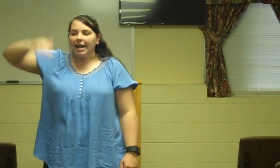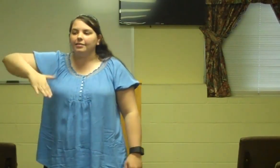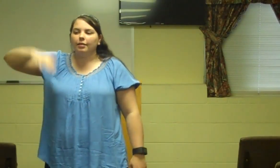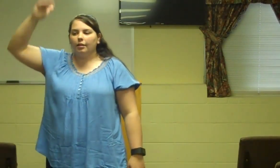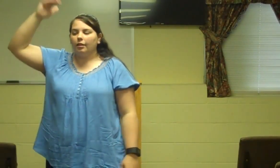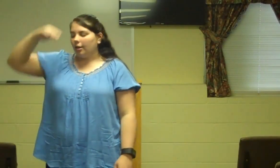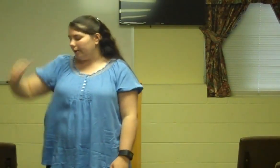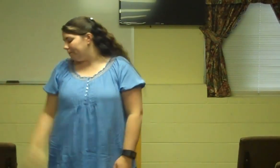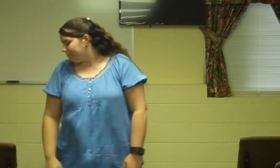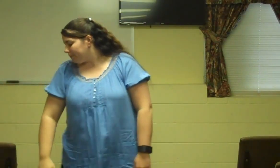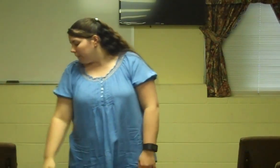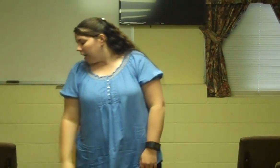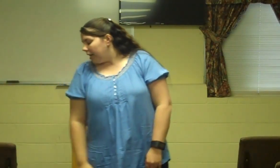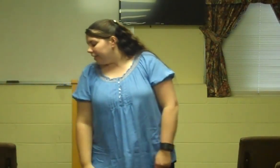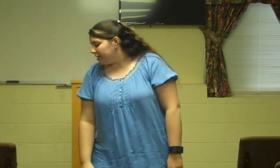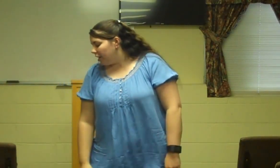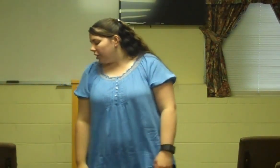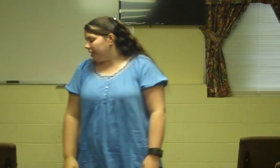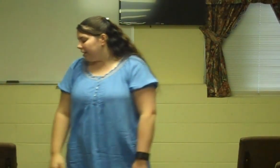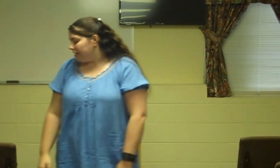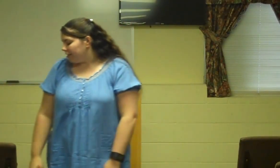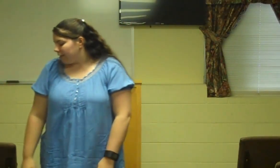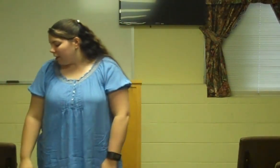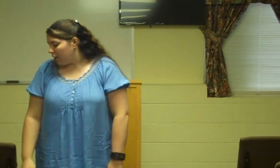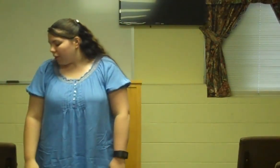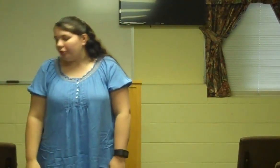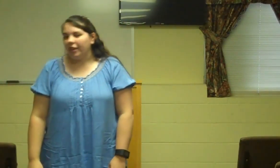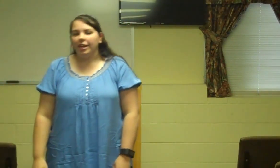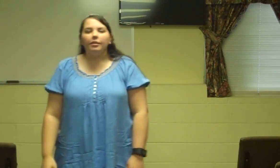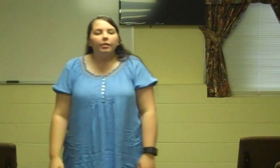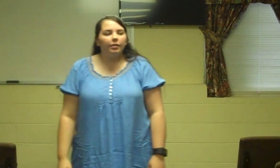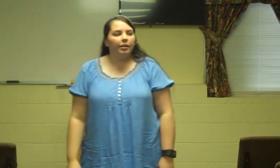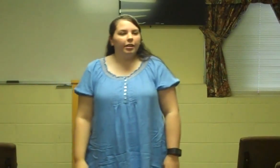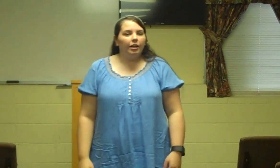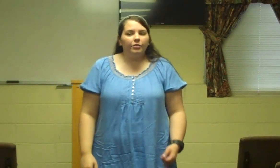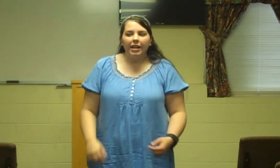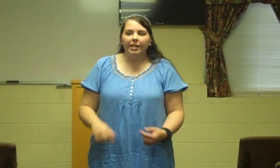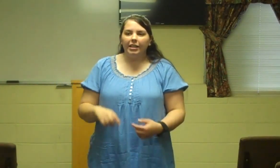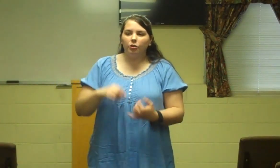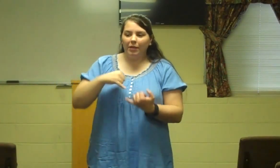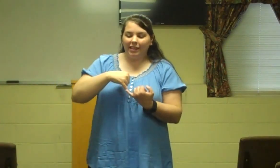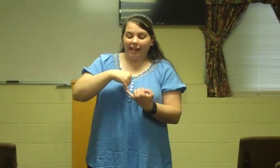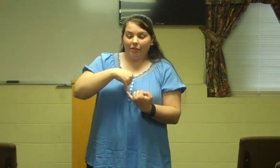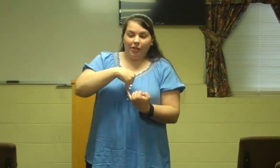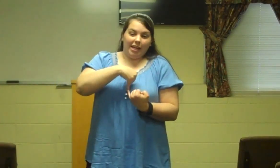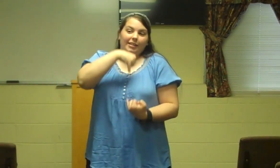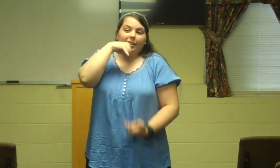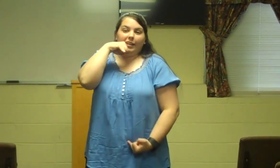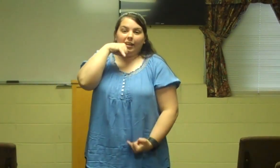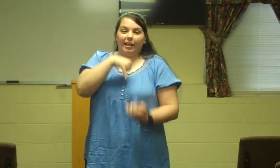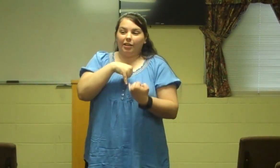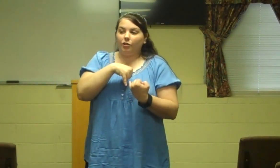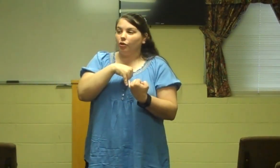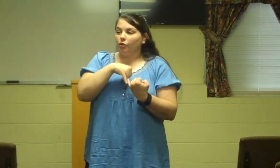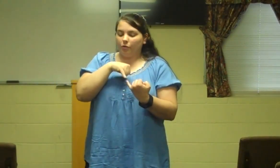height. Then there is thin. Thin can either be like thin, like your